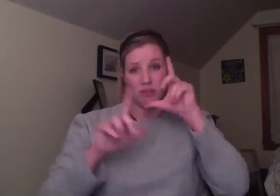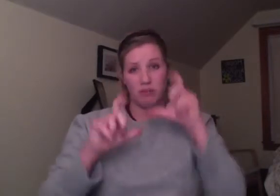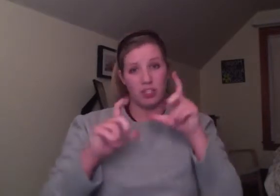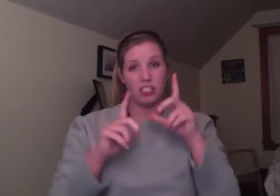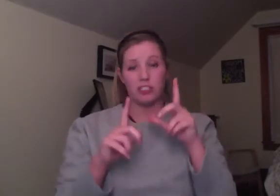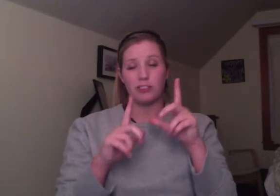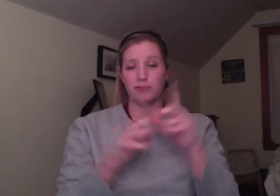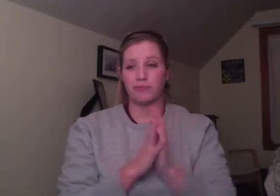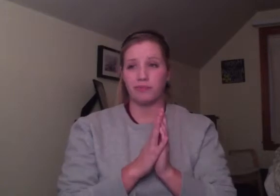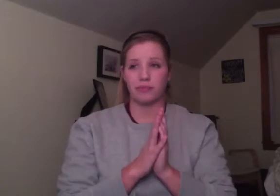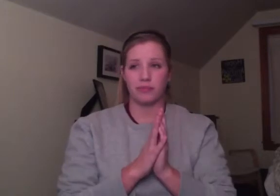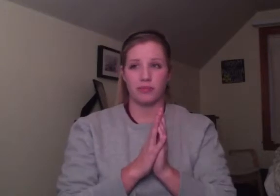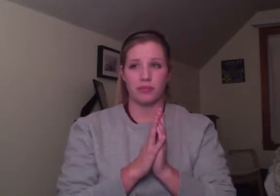book, a Florida photography book.